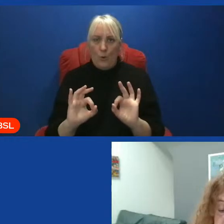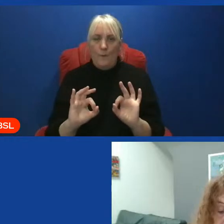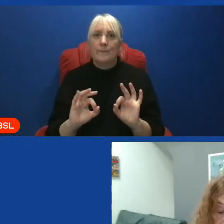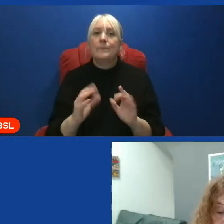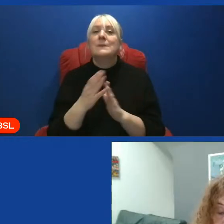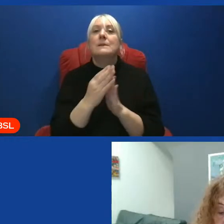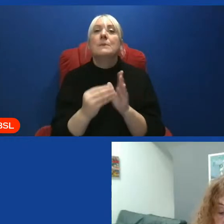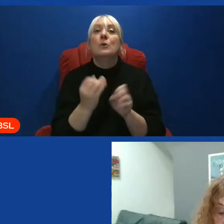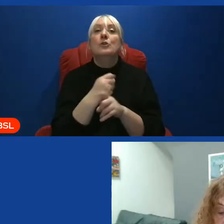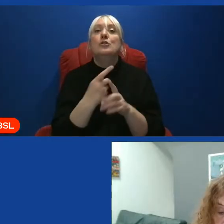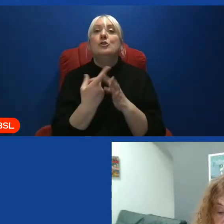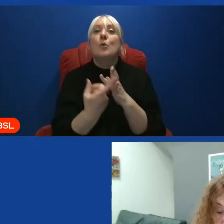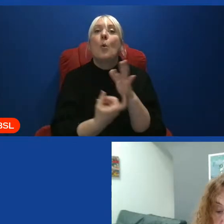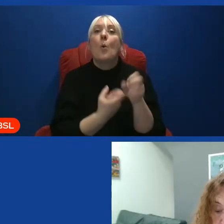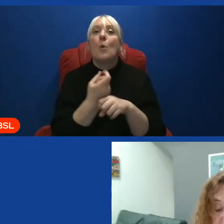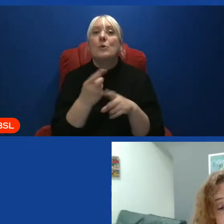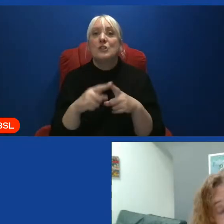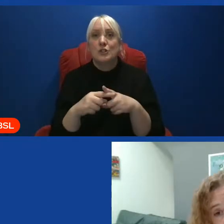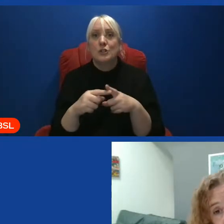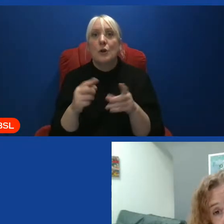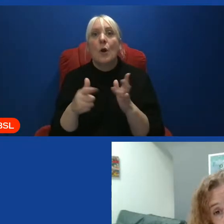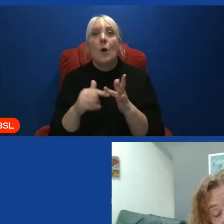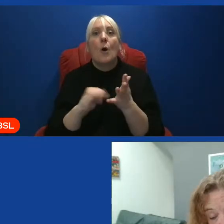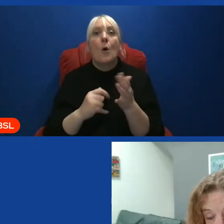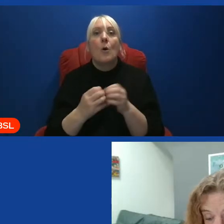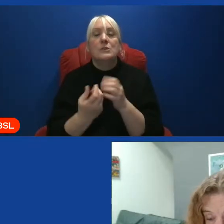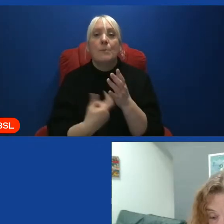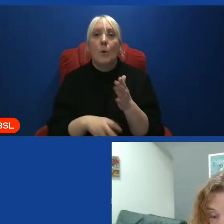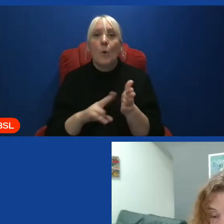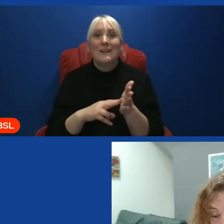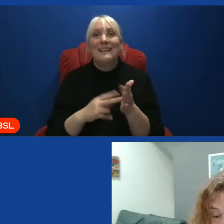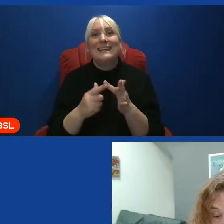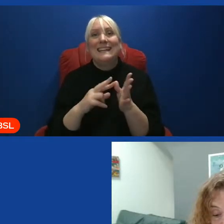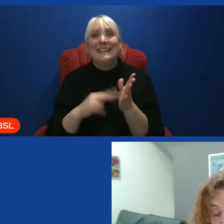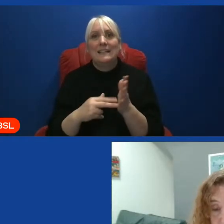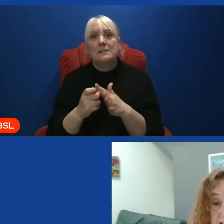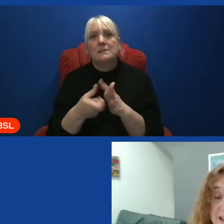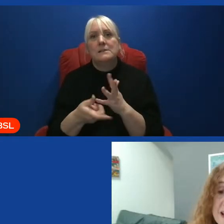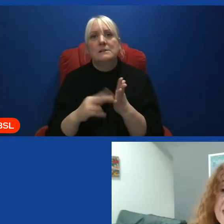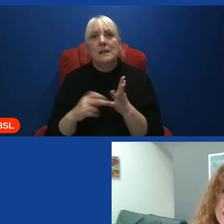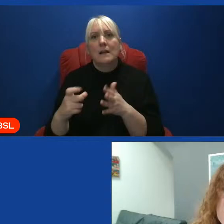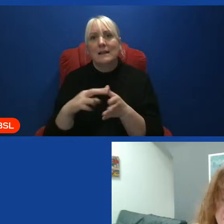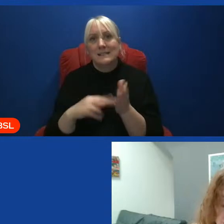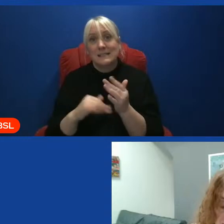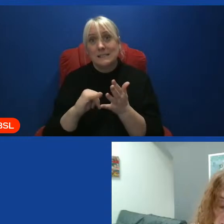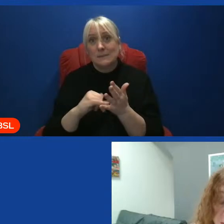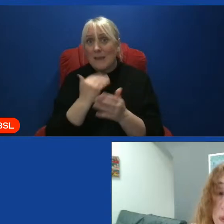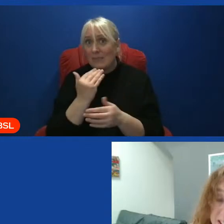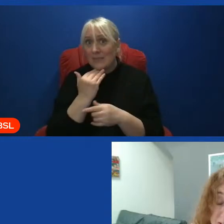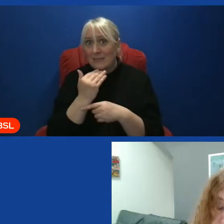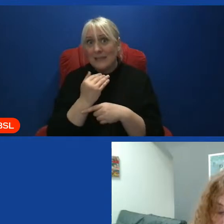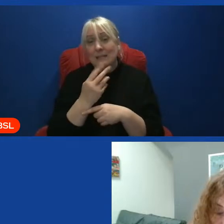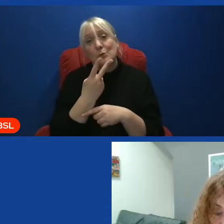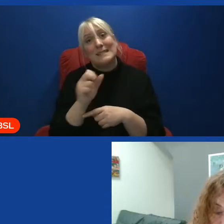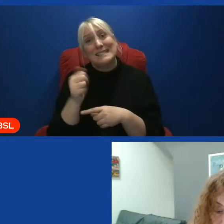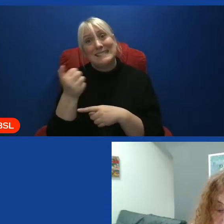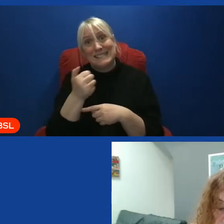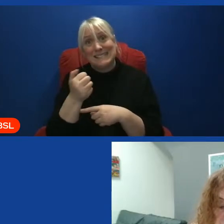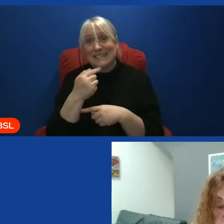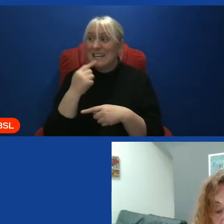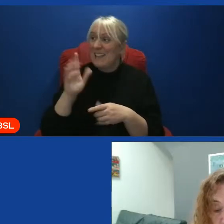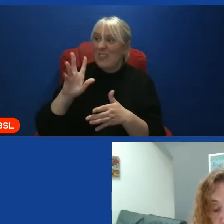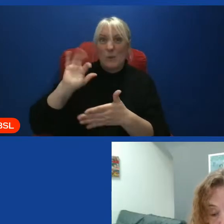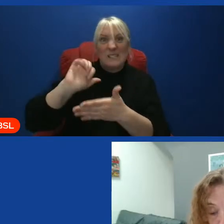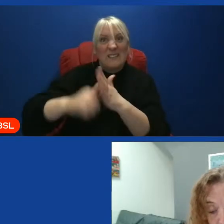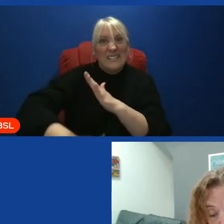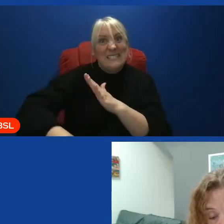Duncan Smith came forward with similar cuts back in 2016, they were defeated, and we can do that again.